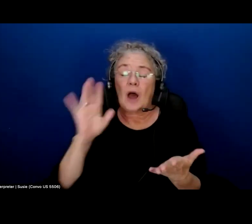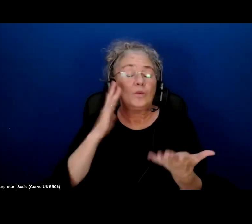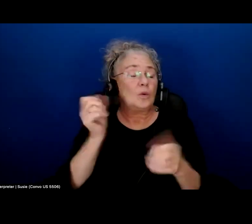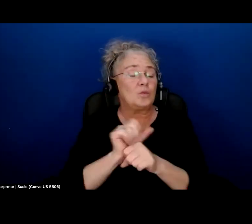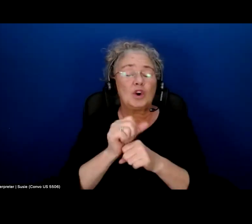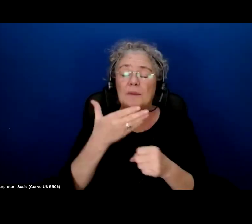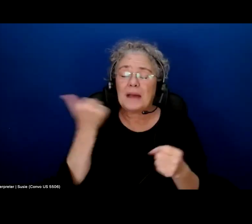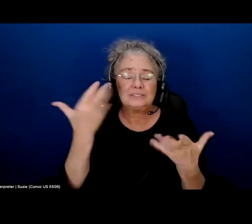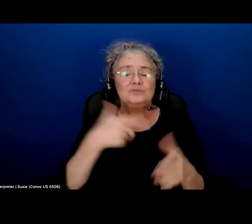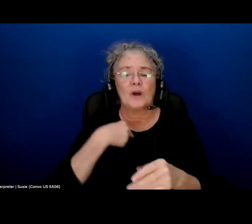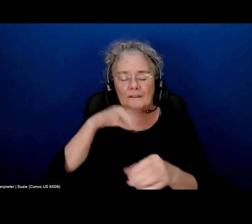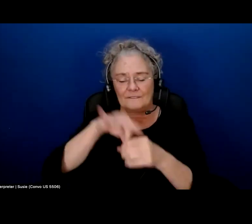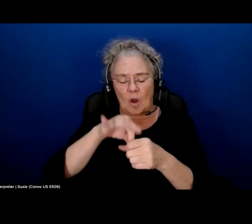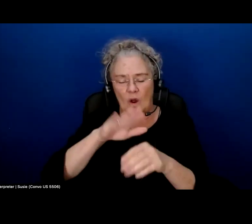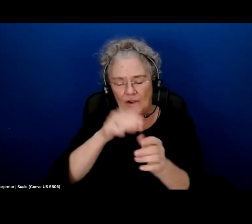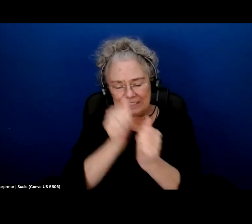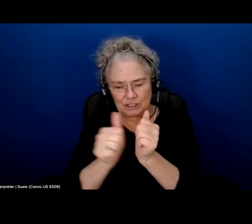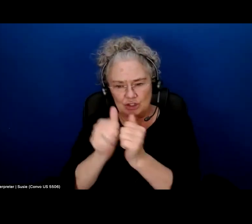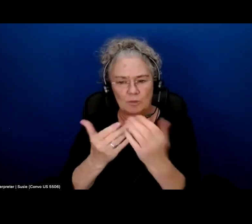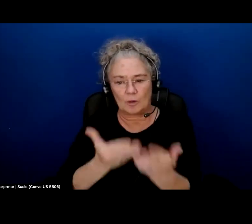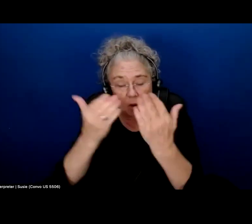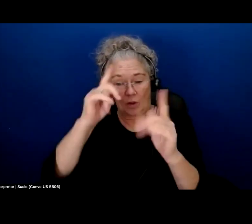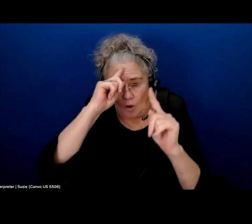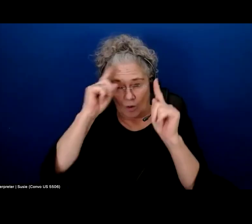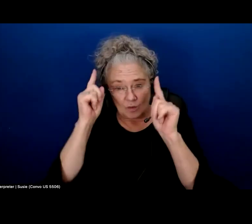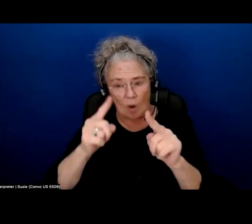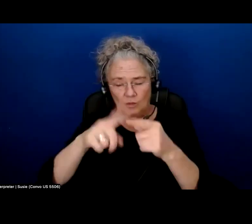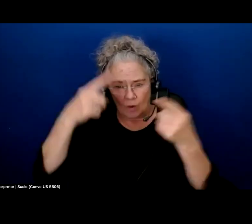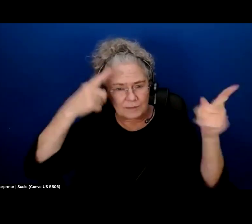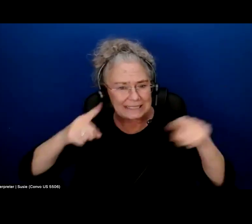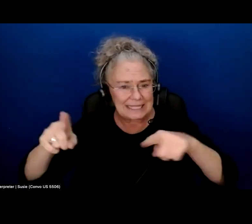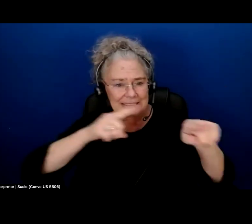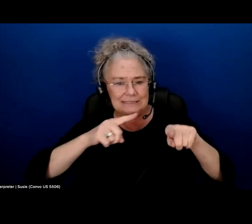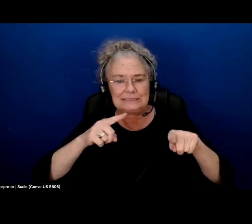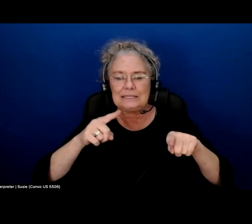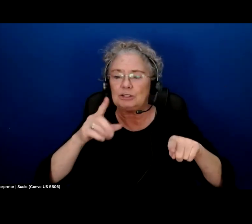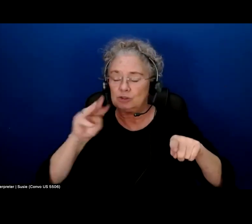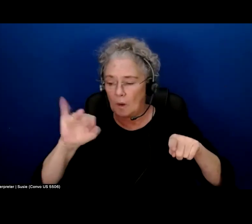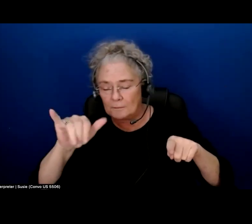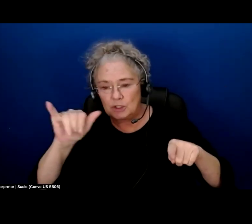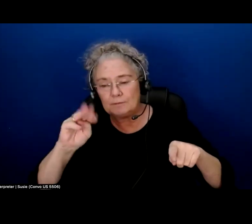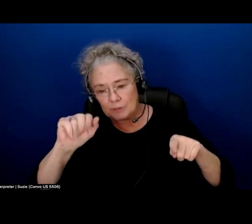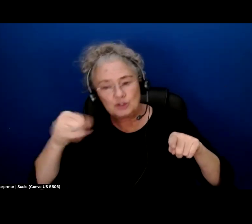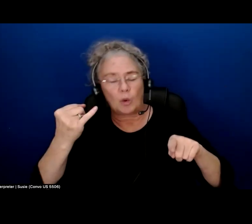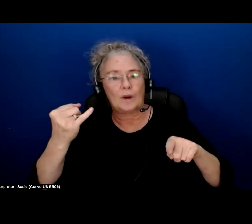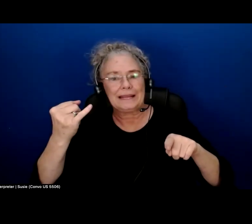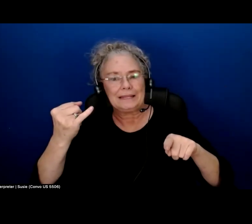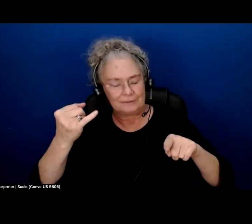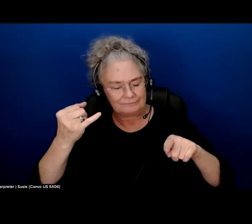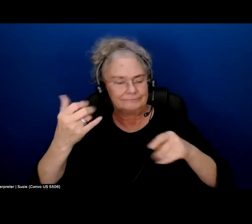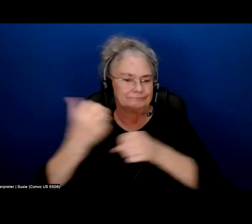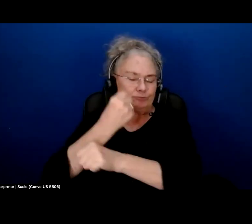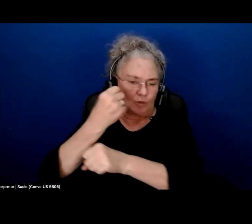would be to vote on each proposal. The goal is consensus, and so majority rules in that